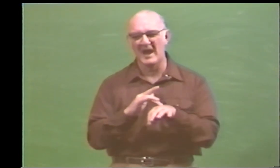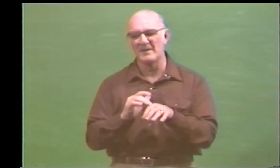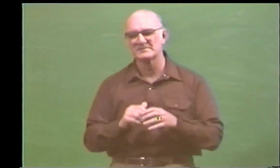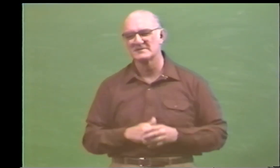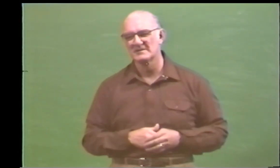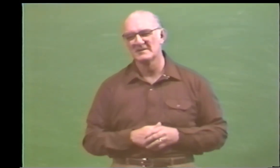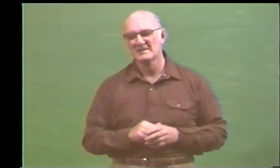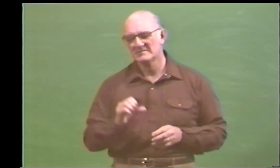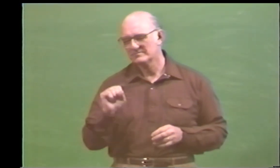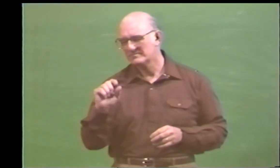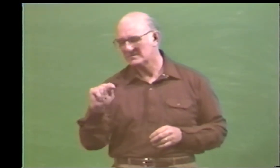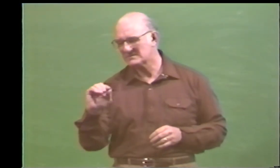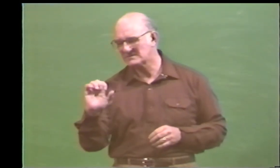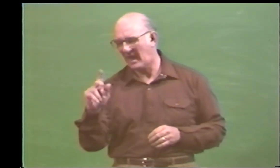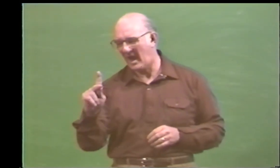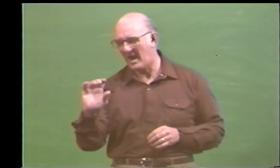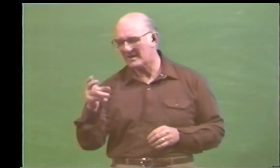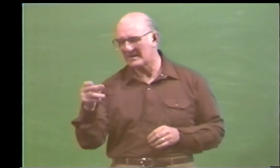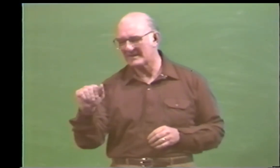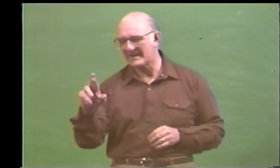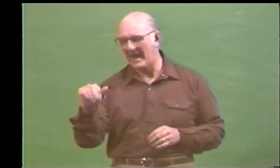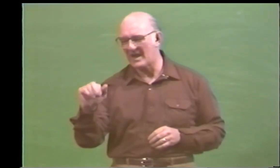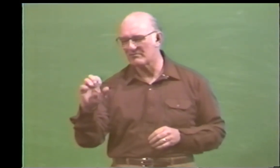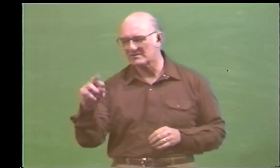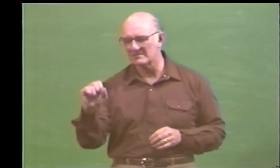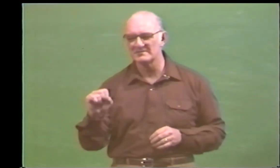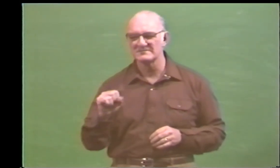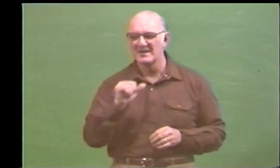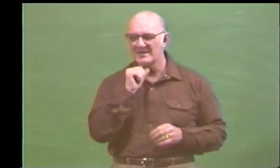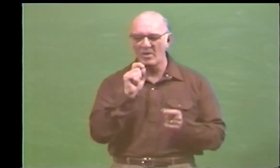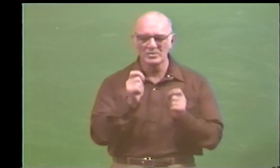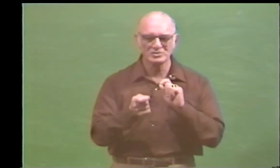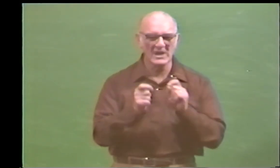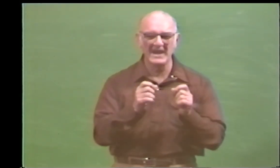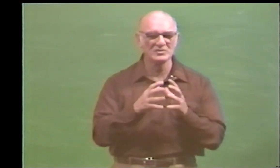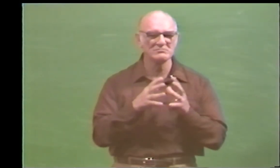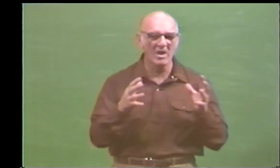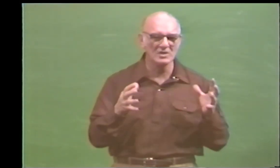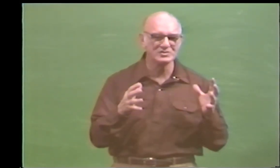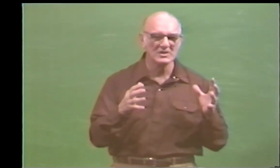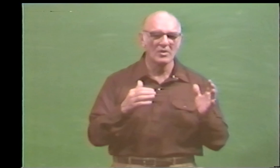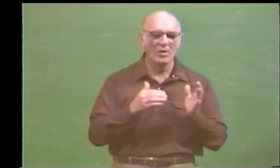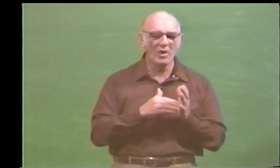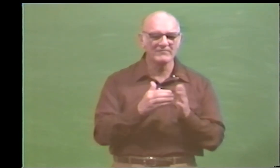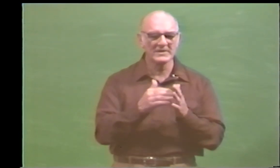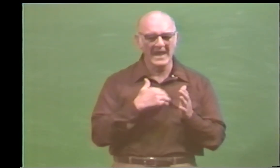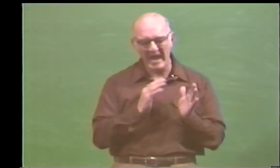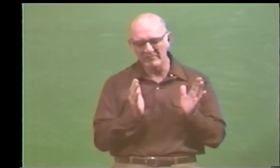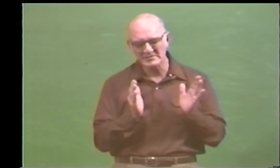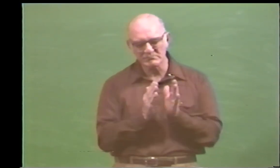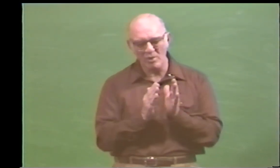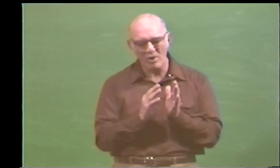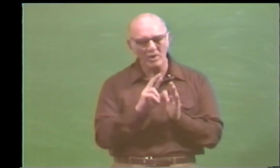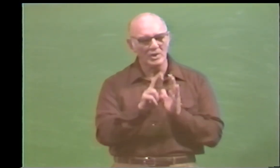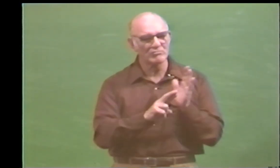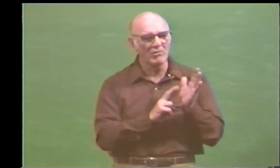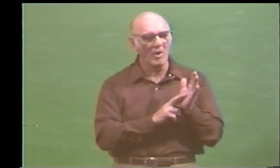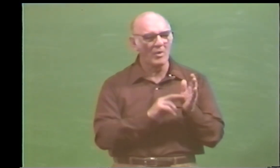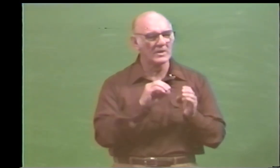stereotypes. Stock characters don't change much, often have a small role in